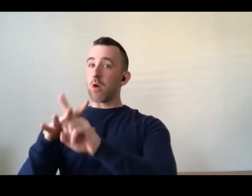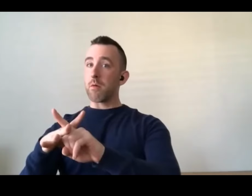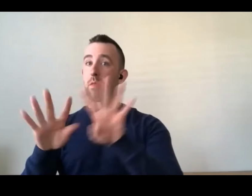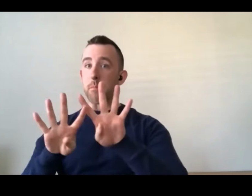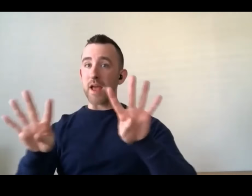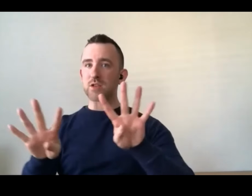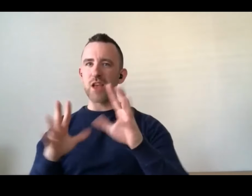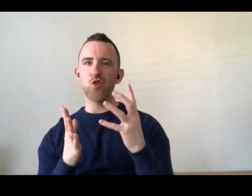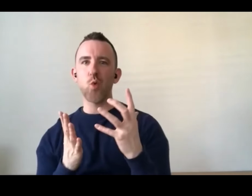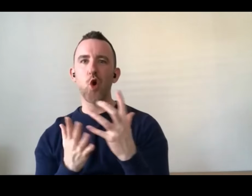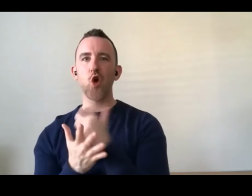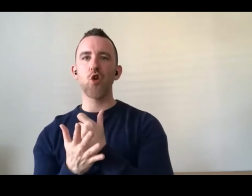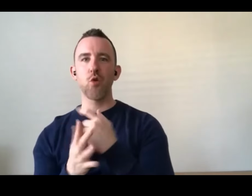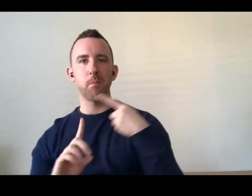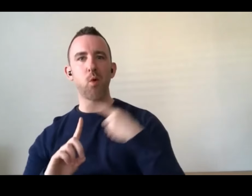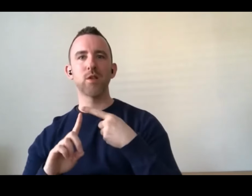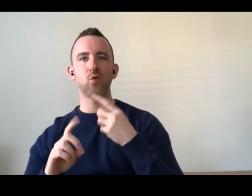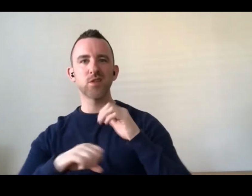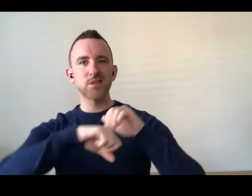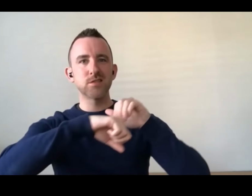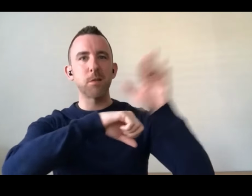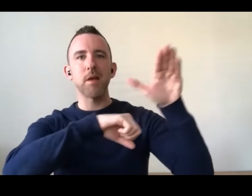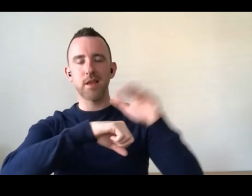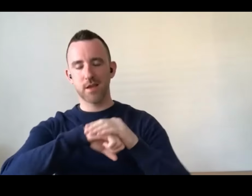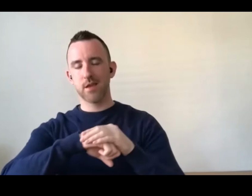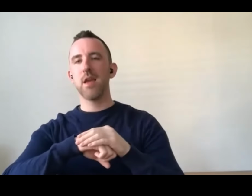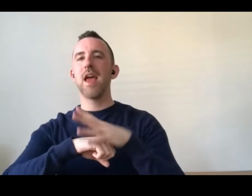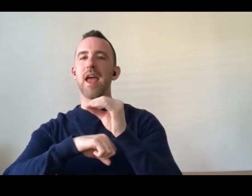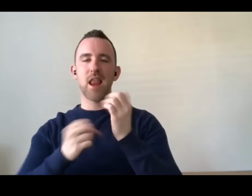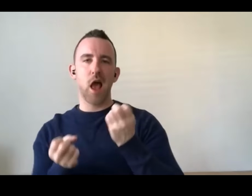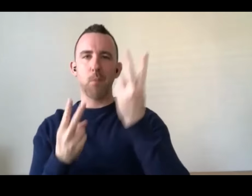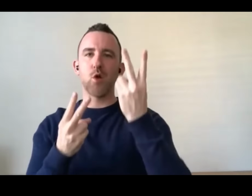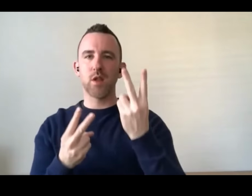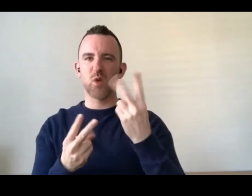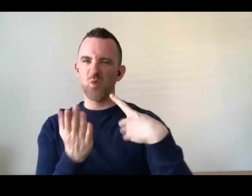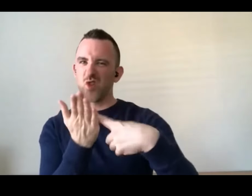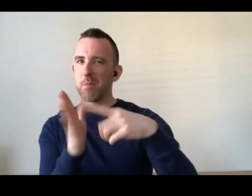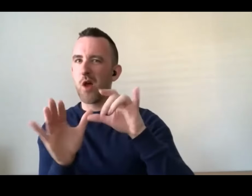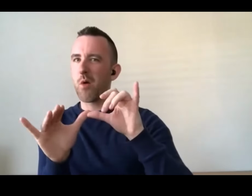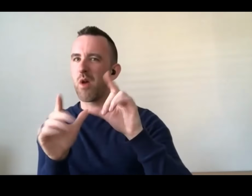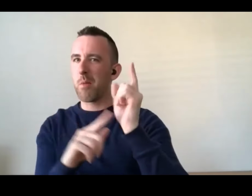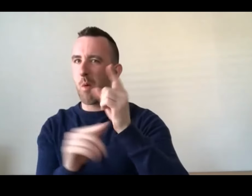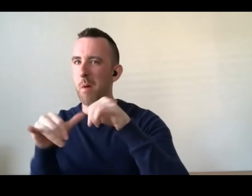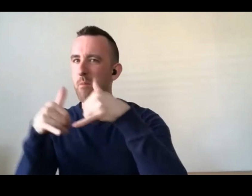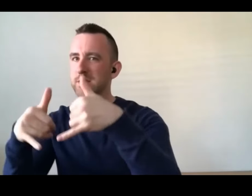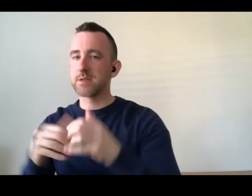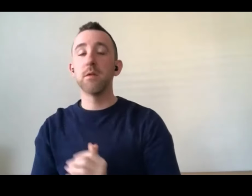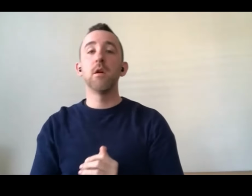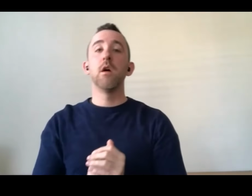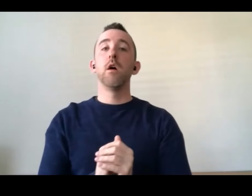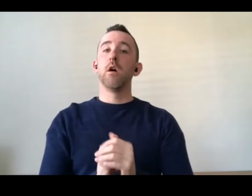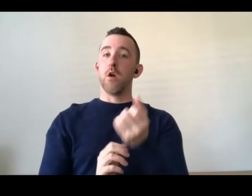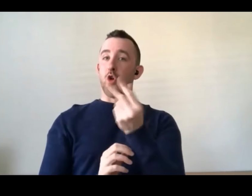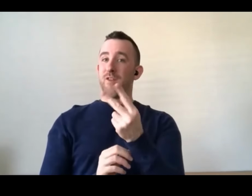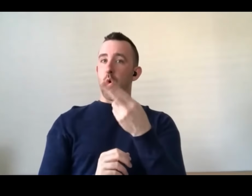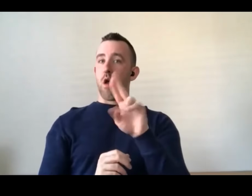for submitting or uploading your submissions to win these prizes, which we can talk about in a moment. So a few